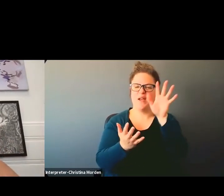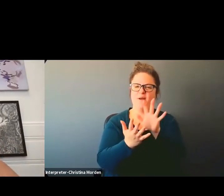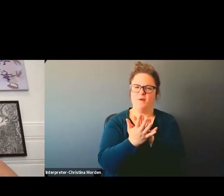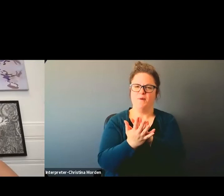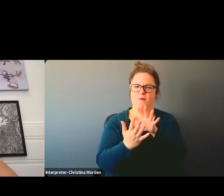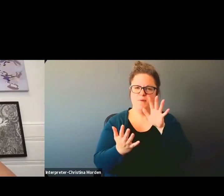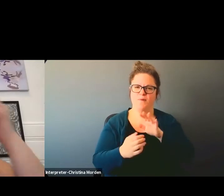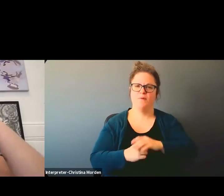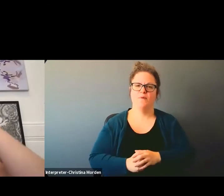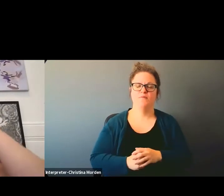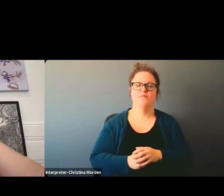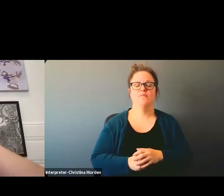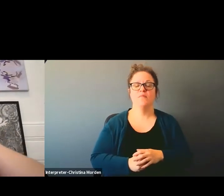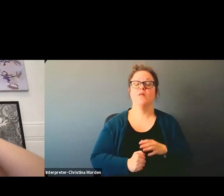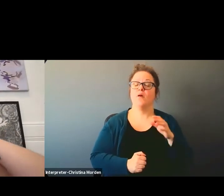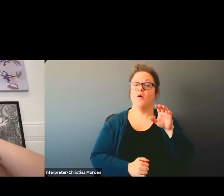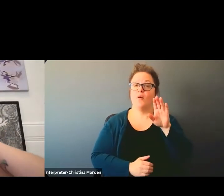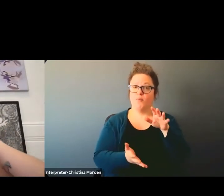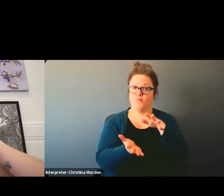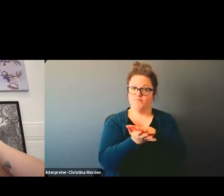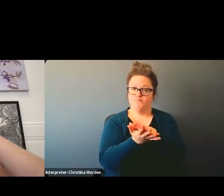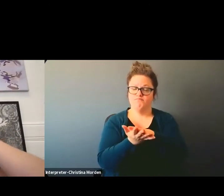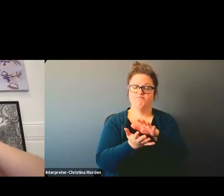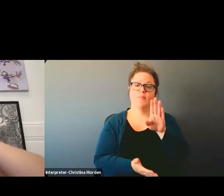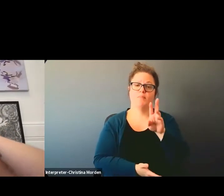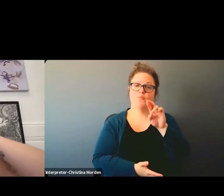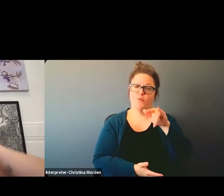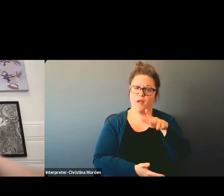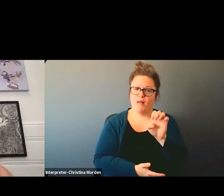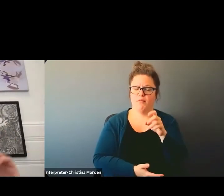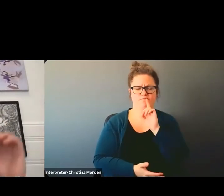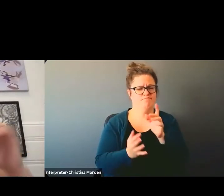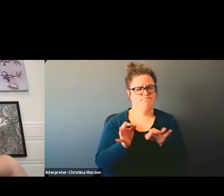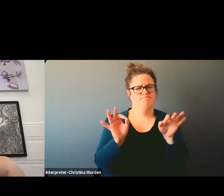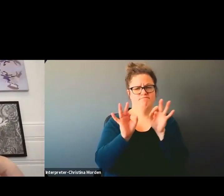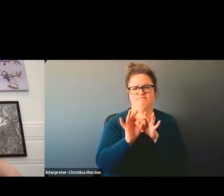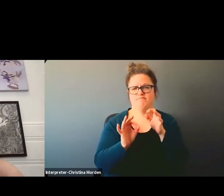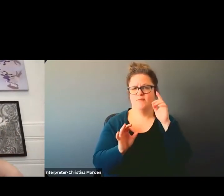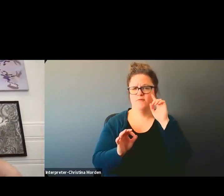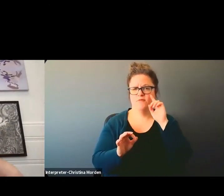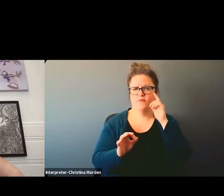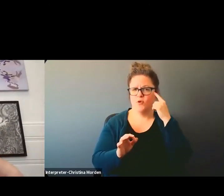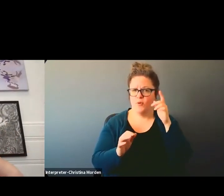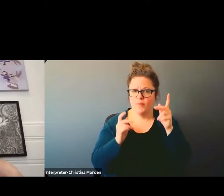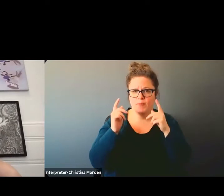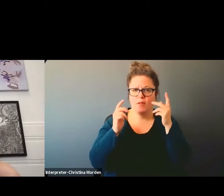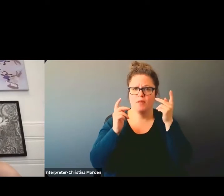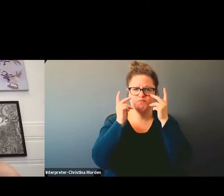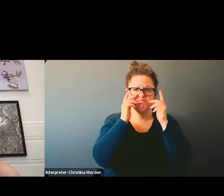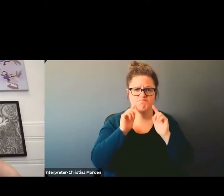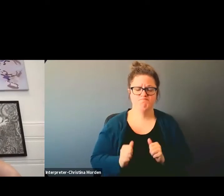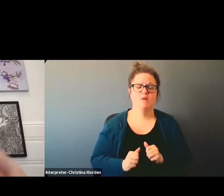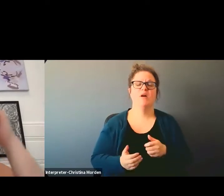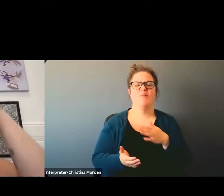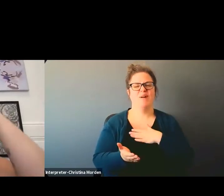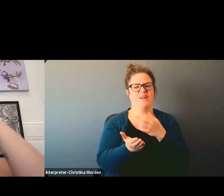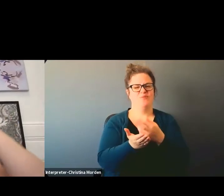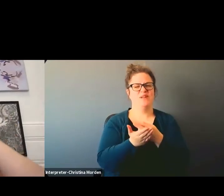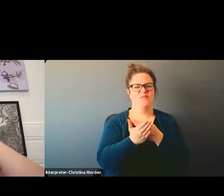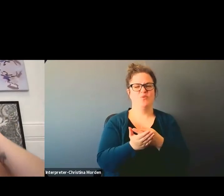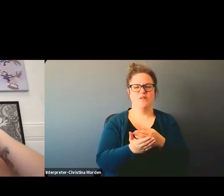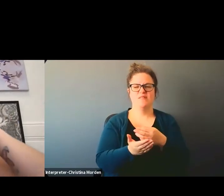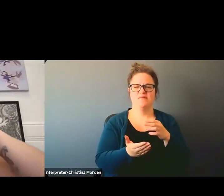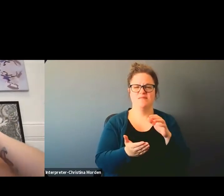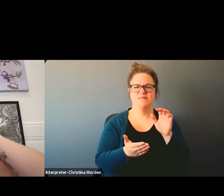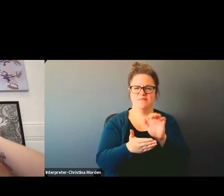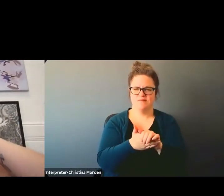a really important resource for the visually impaired. In the resource handout, I've included a couple websites for people to